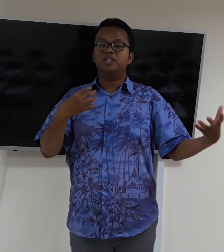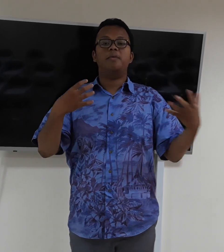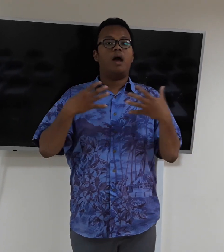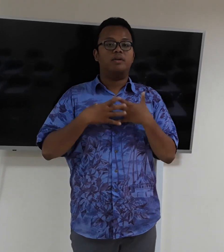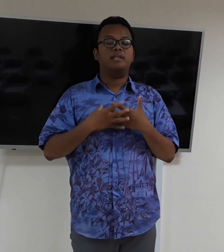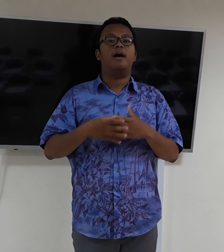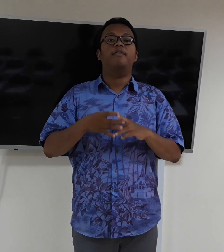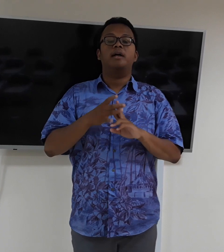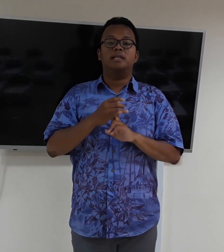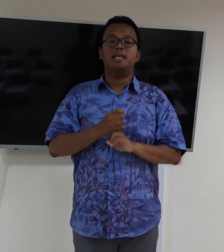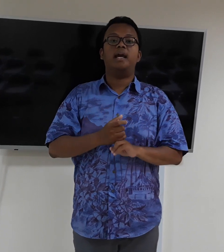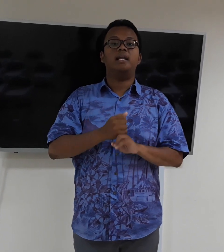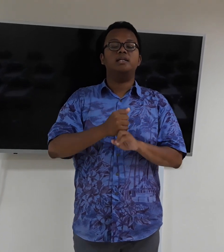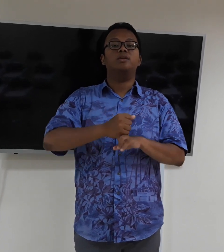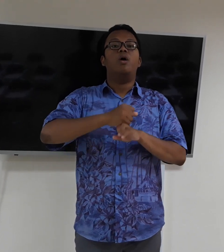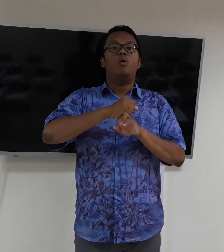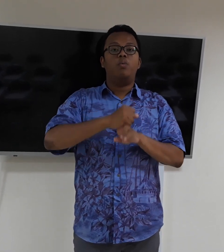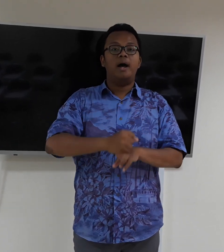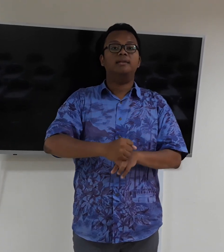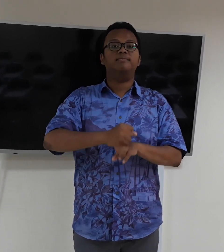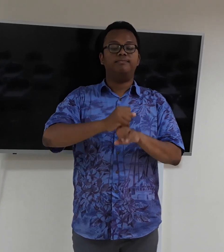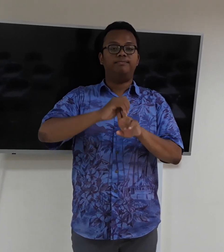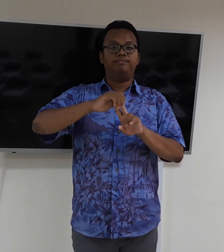by ourselves. The second is one